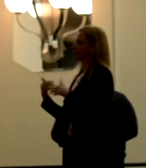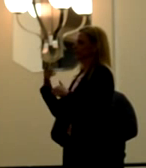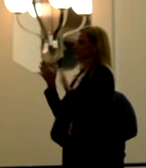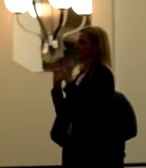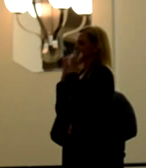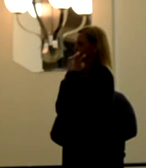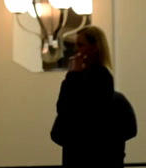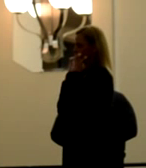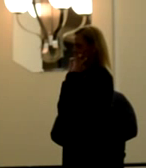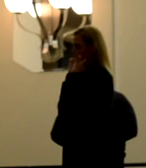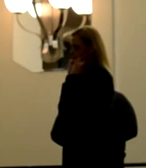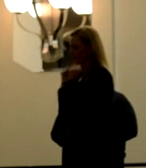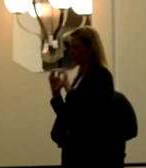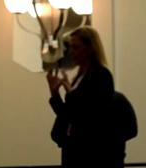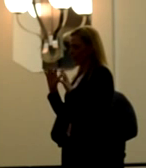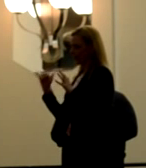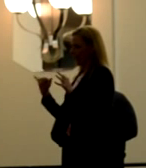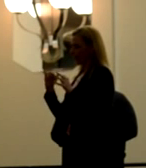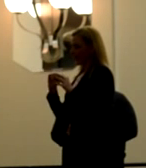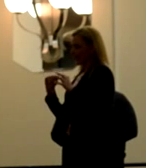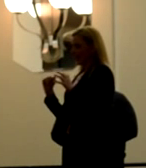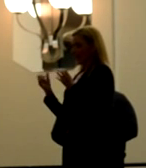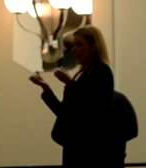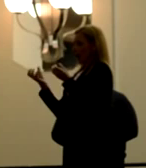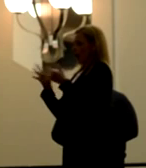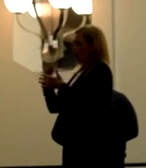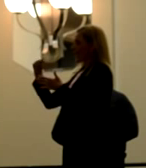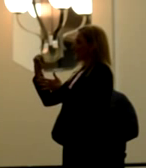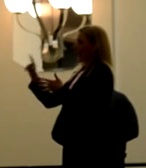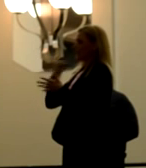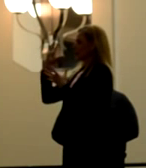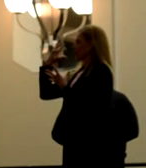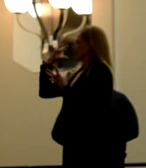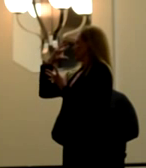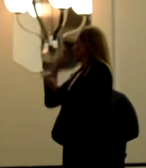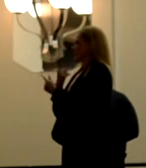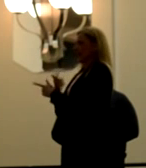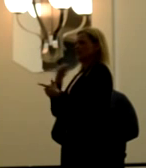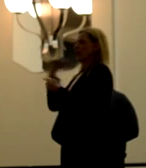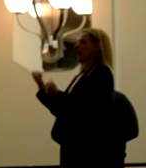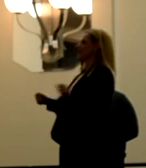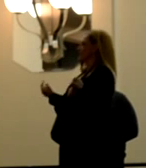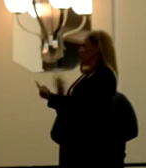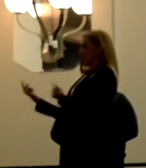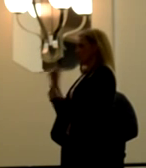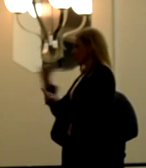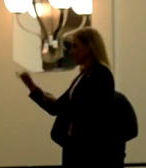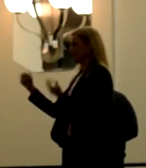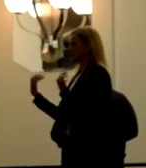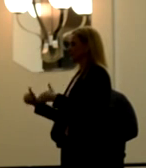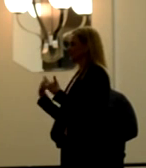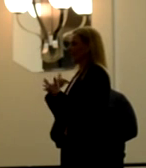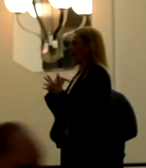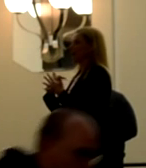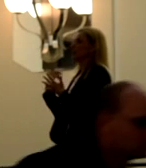Deaf culture is just so rich, and learning ASL is very beautiful. And certainly, I